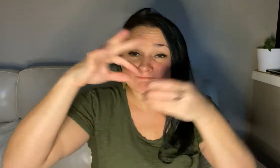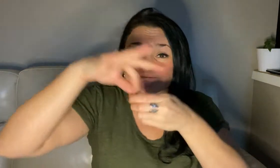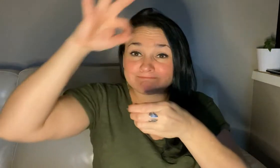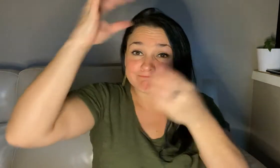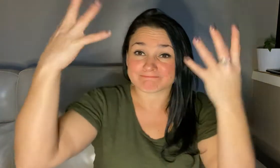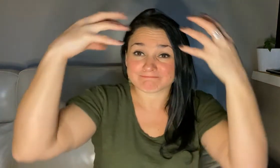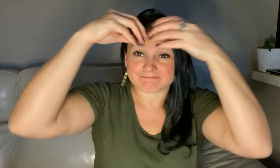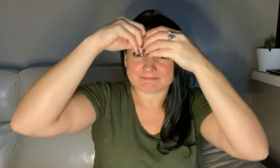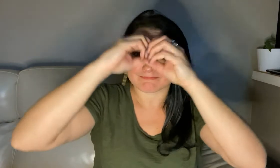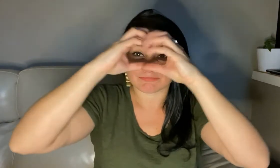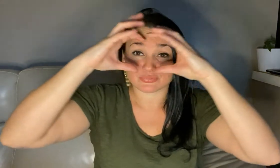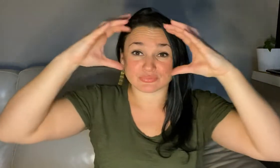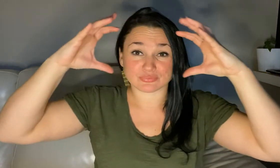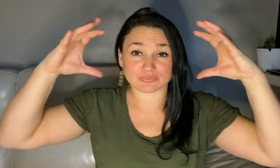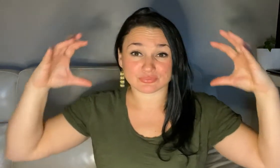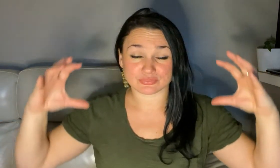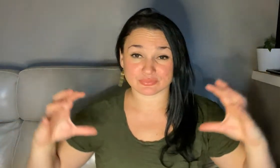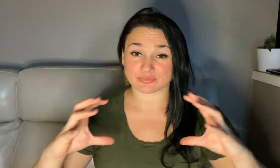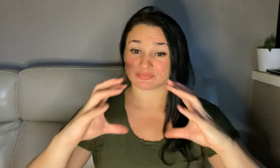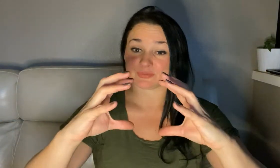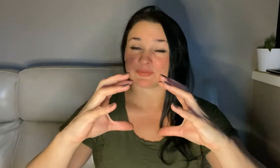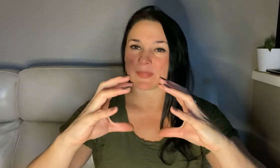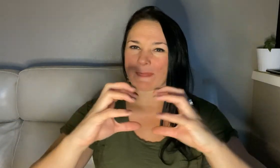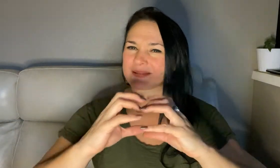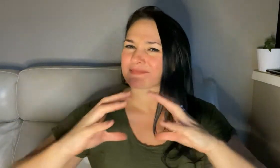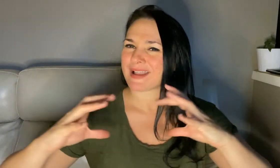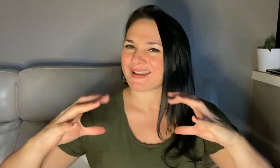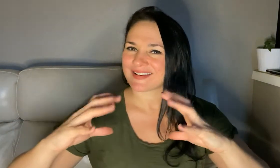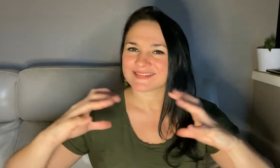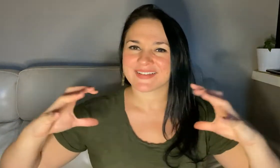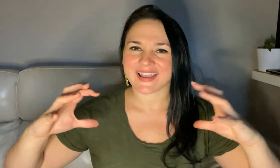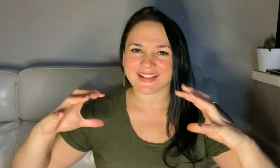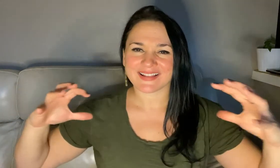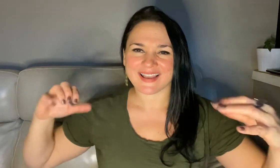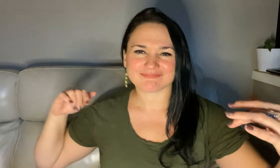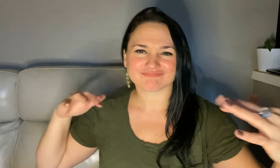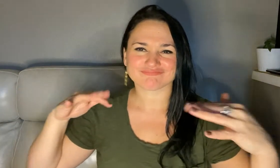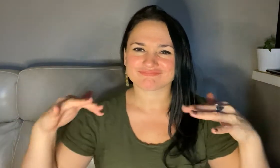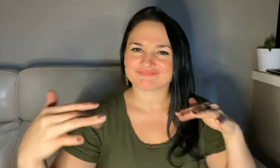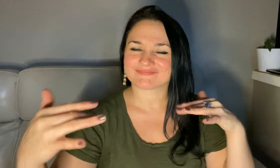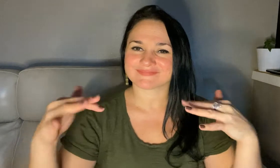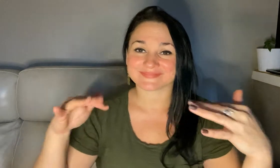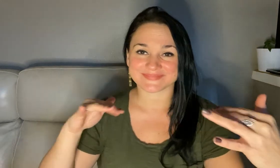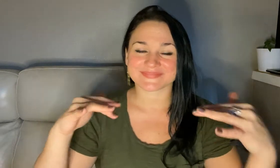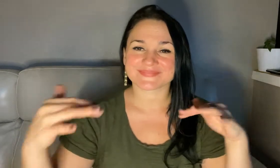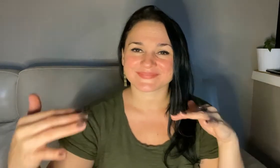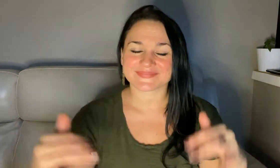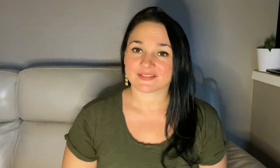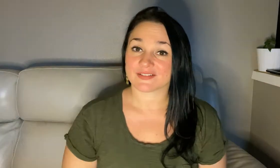Now, we have this mind space, right? And the more we expand that thought and vibe with the frequencies around